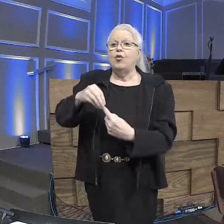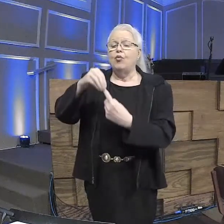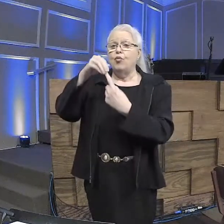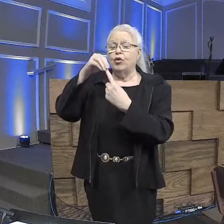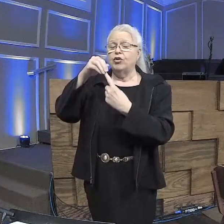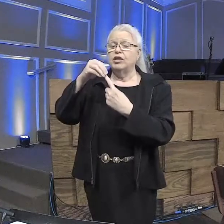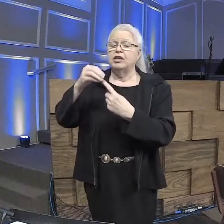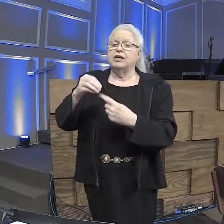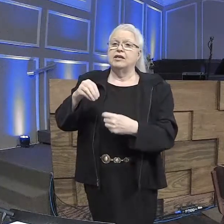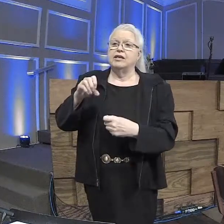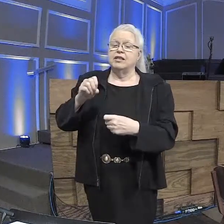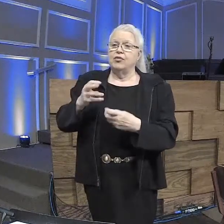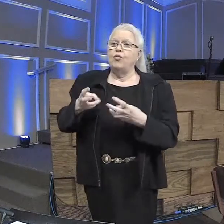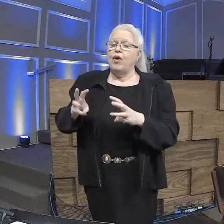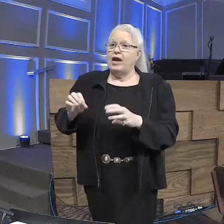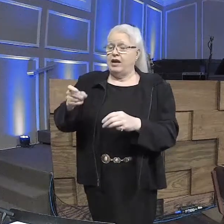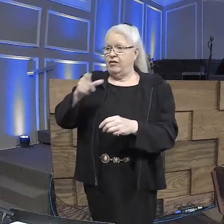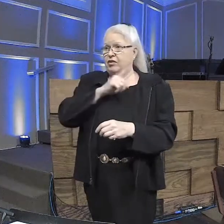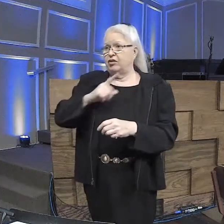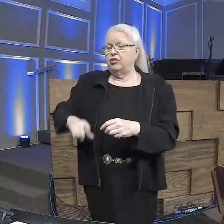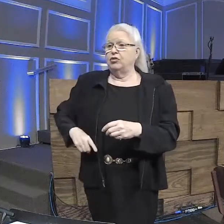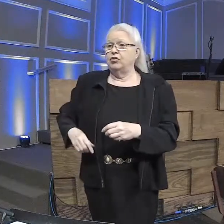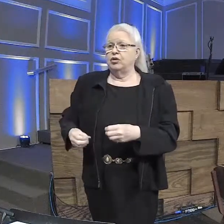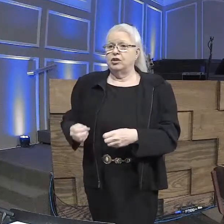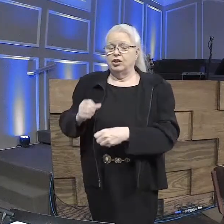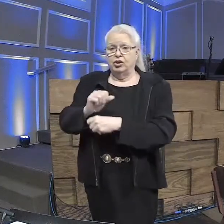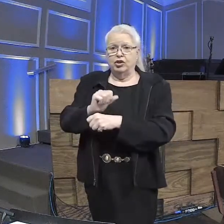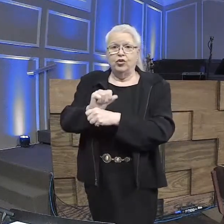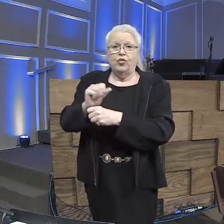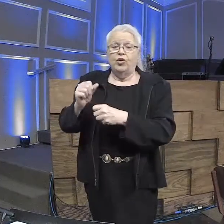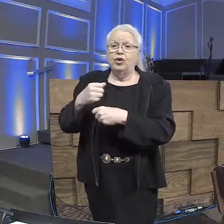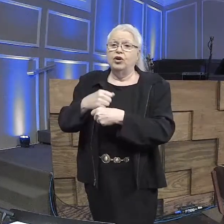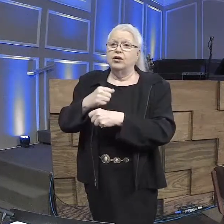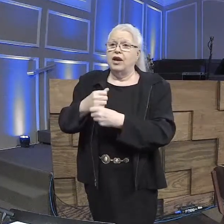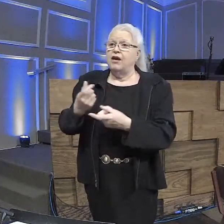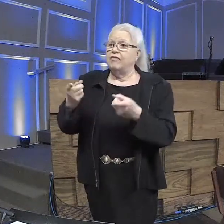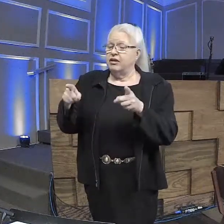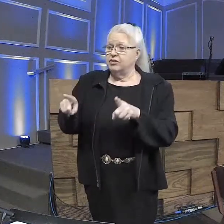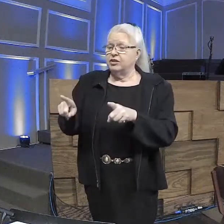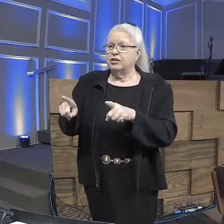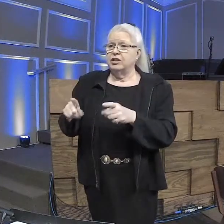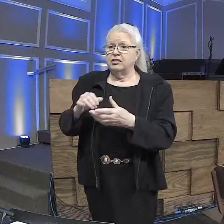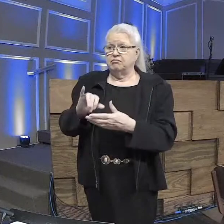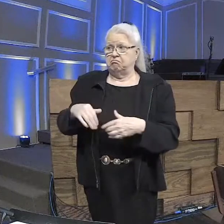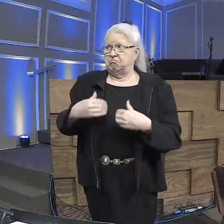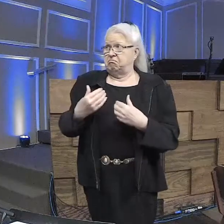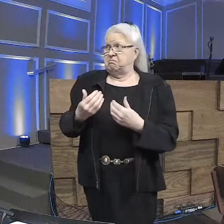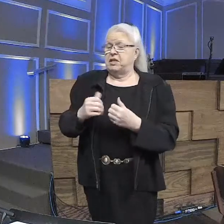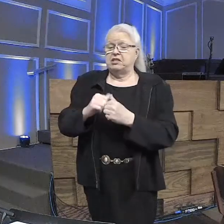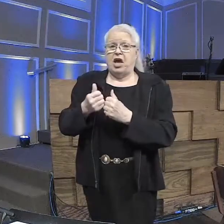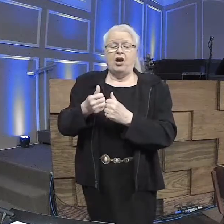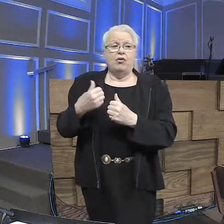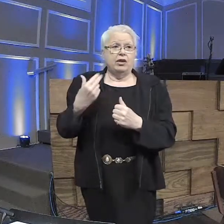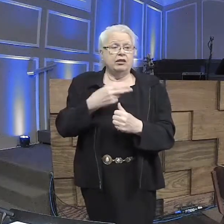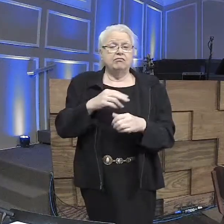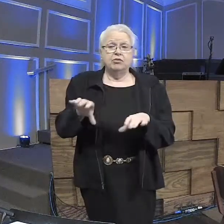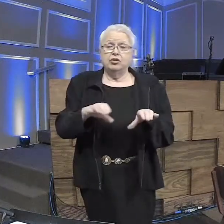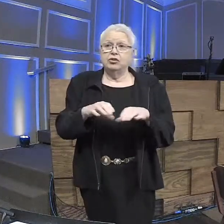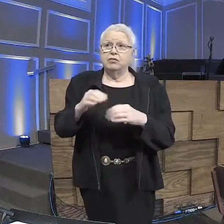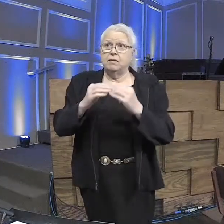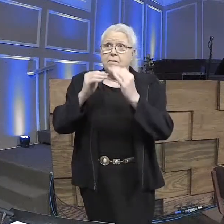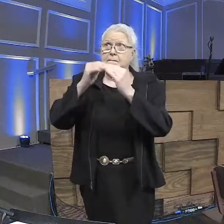Lord, being fruitful in every good work, increasing in the knowledge of God. Thus, how do we do that? Well, we're rooted and built up in